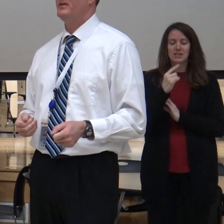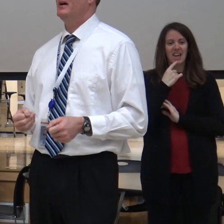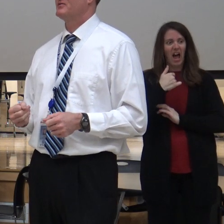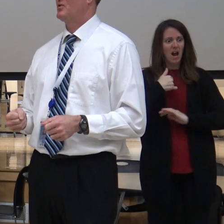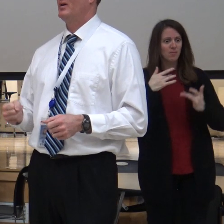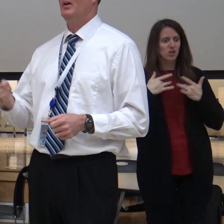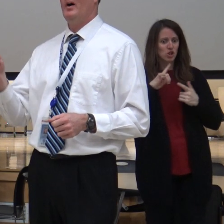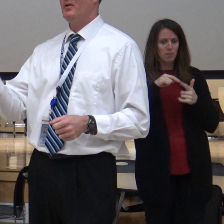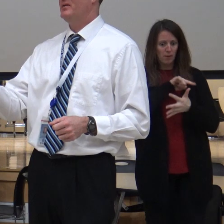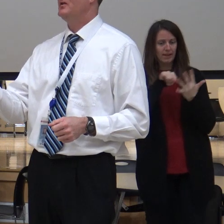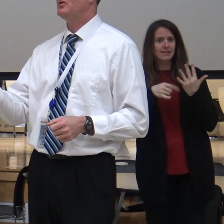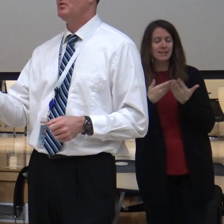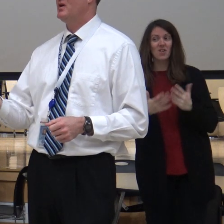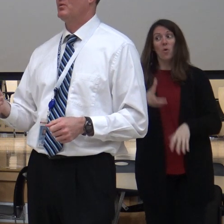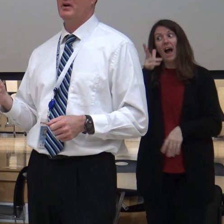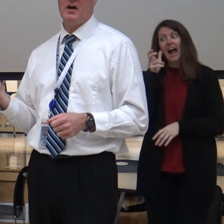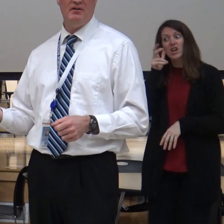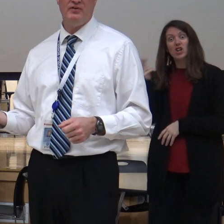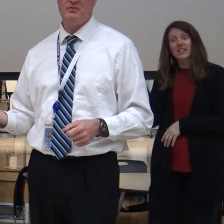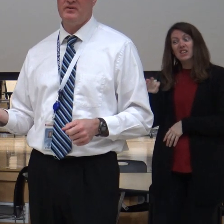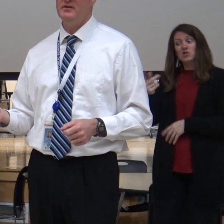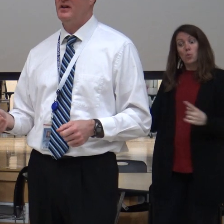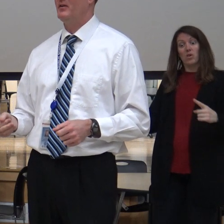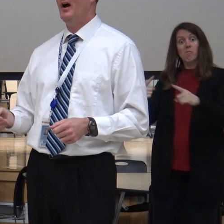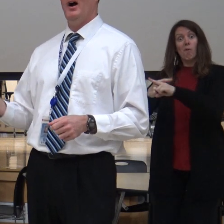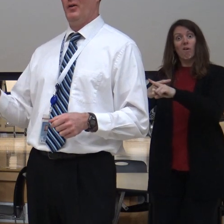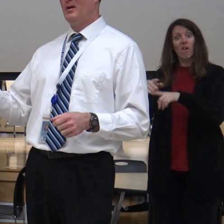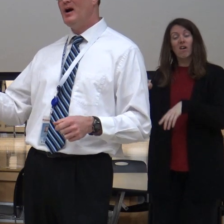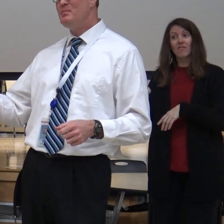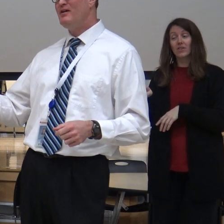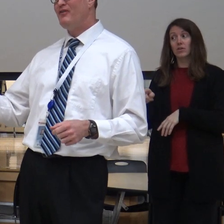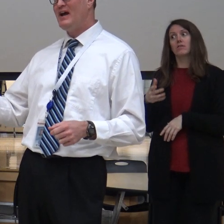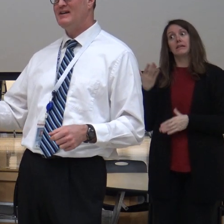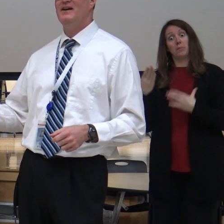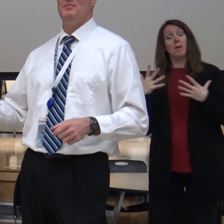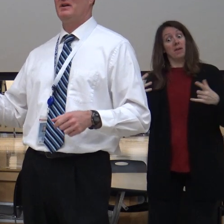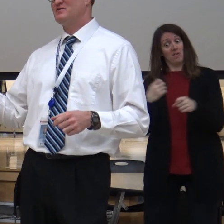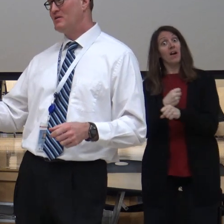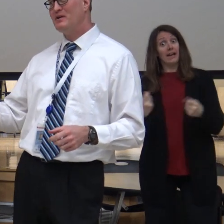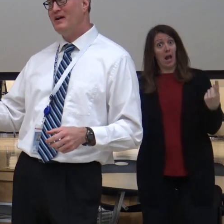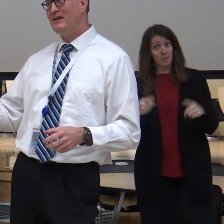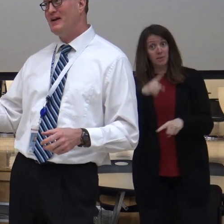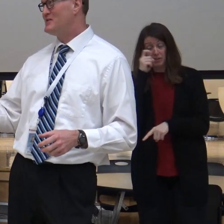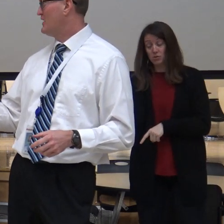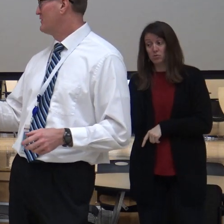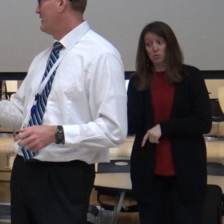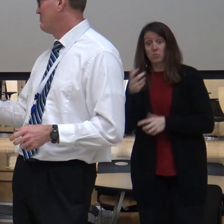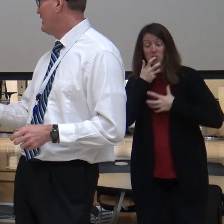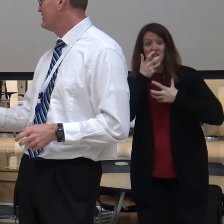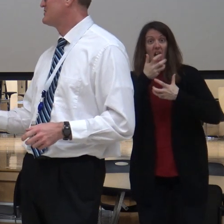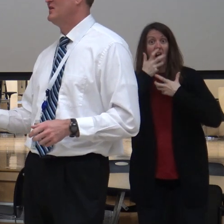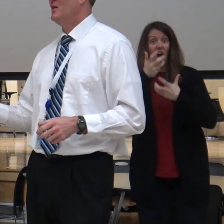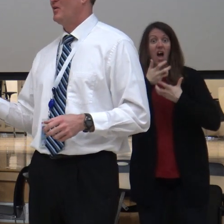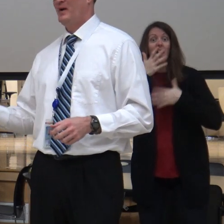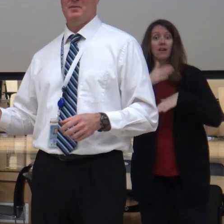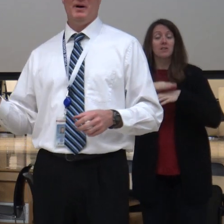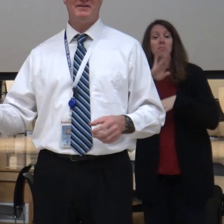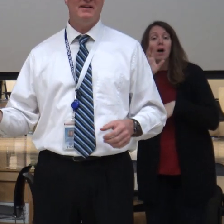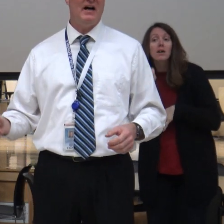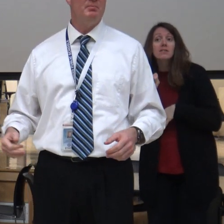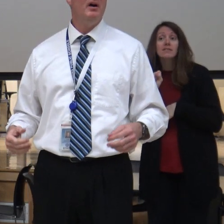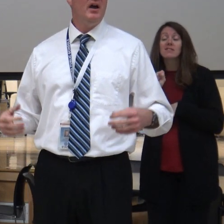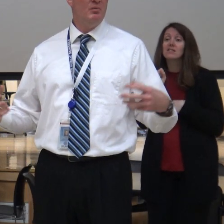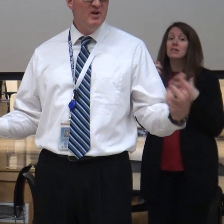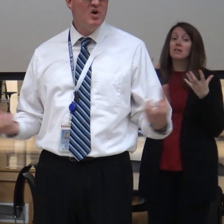concerned about this, or, you know, I heard these two that were in a conflict with each other, or there might be a fight because they were yelling at each other on the bus or at the